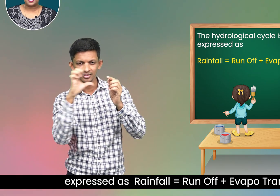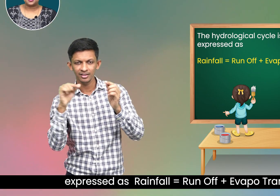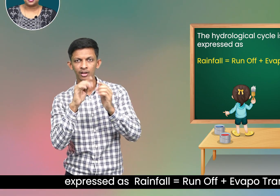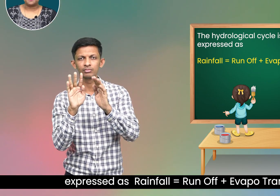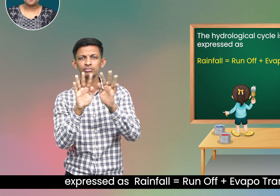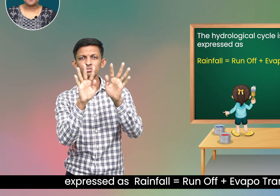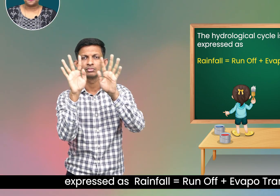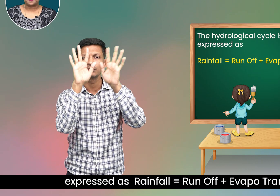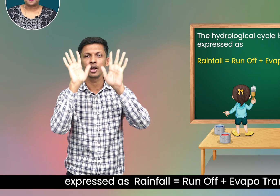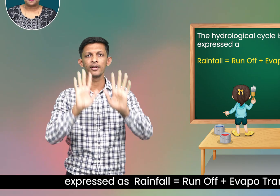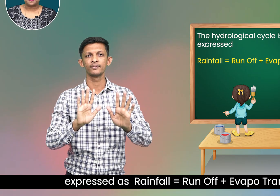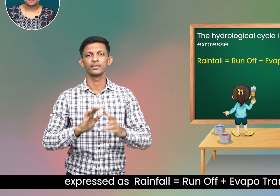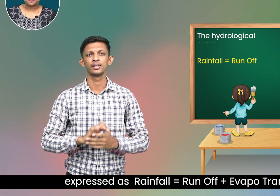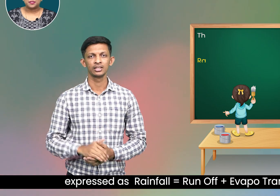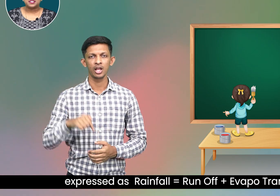evapotranspiration.